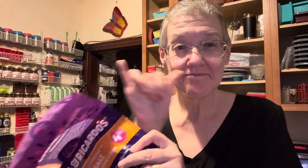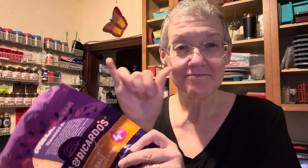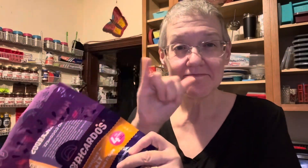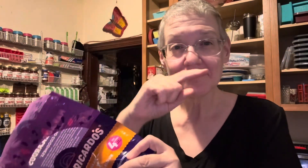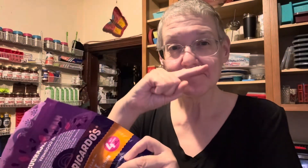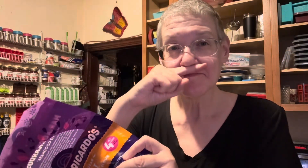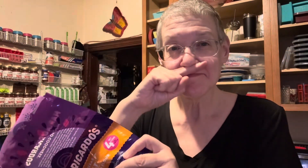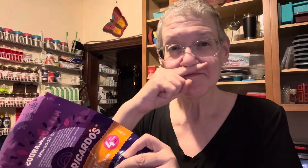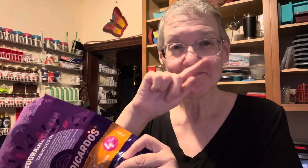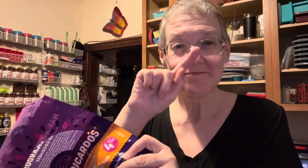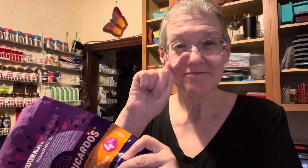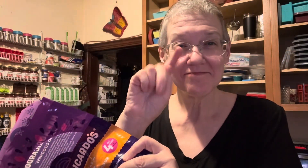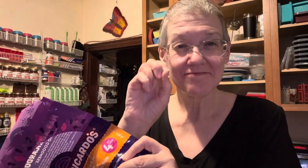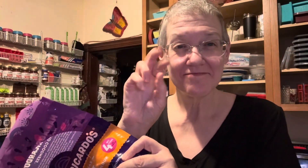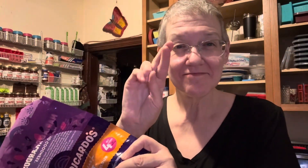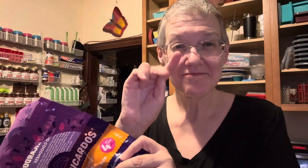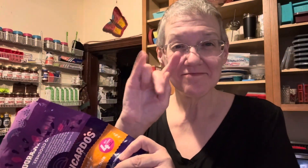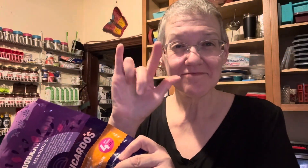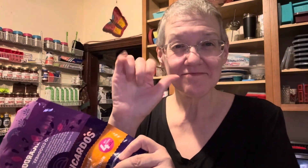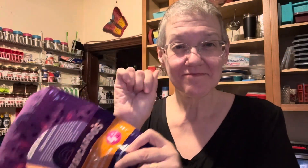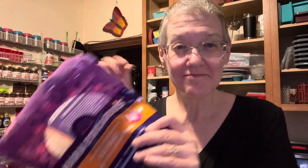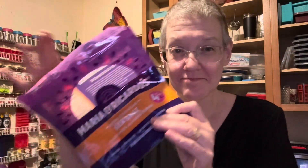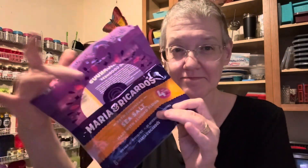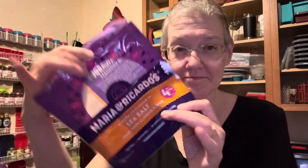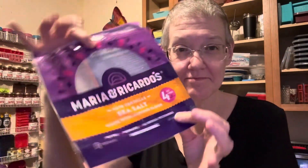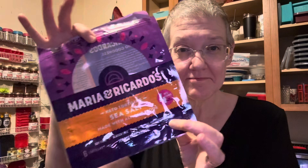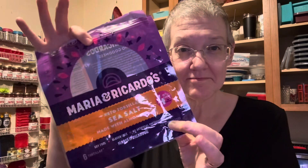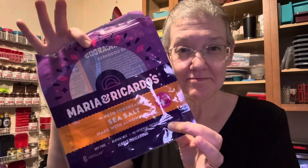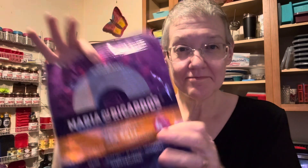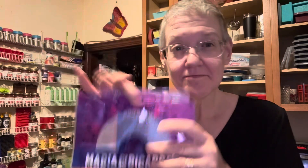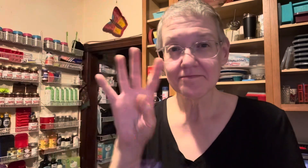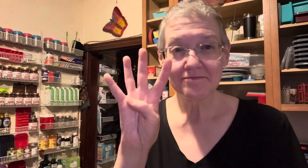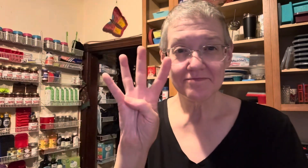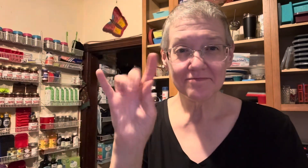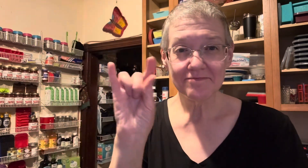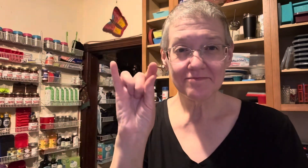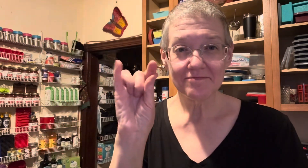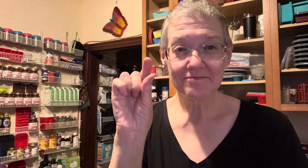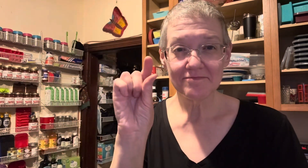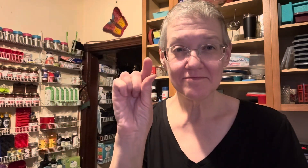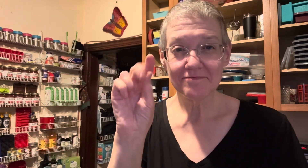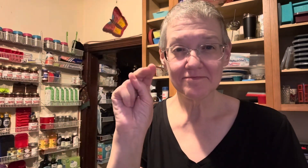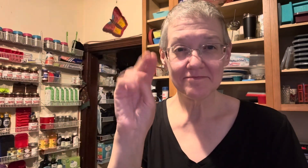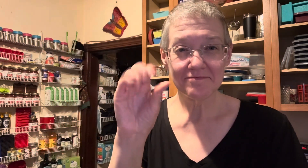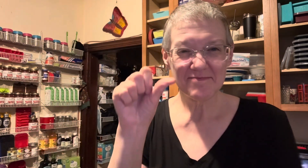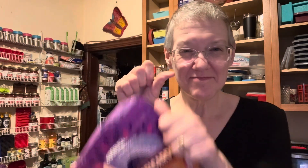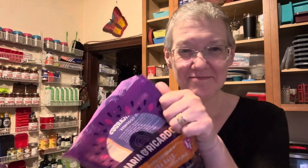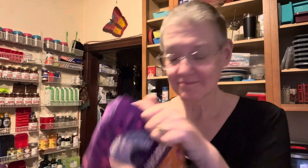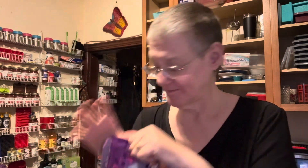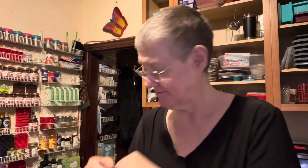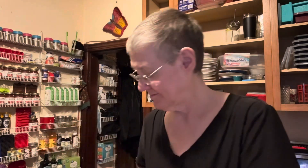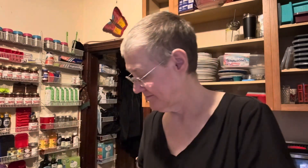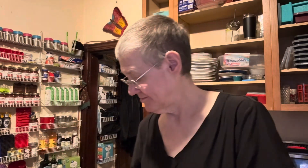And remember, these are the tortillas we use. They're like a corn tortilla, 4 grams of net carbs each.